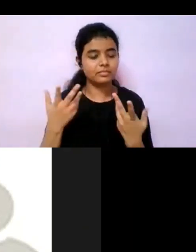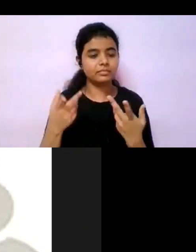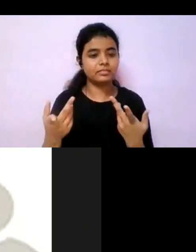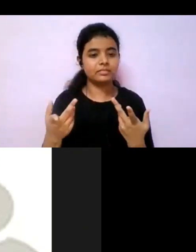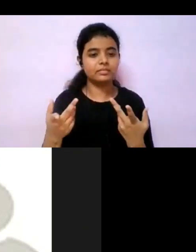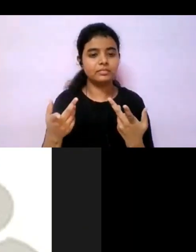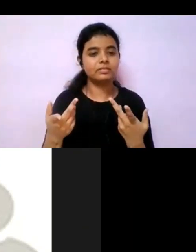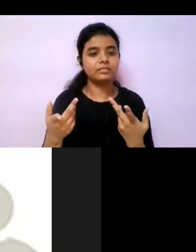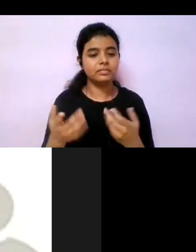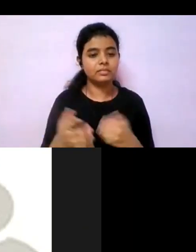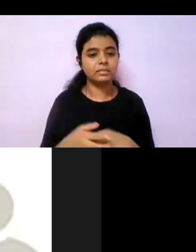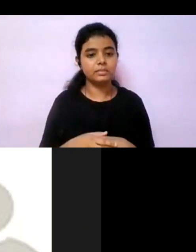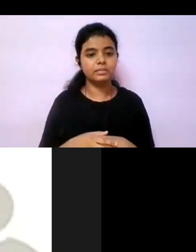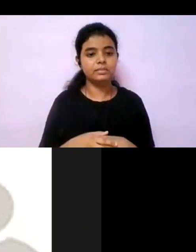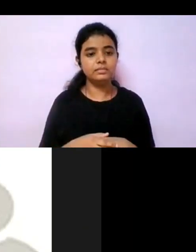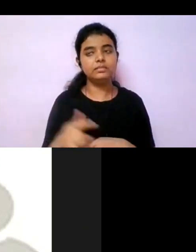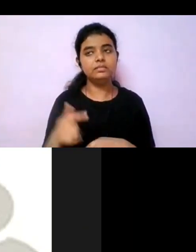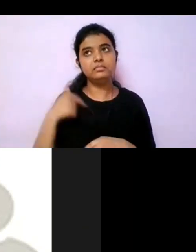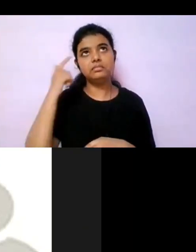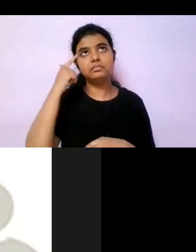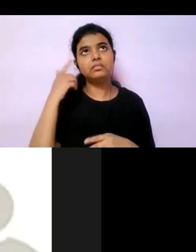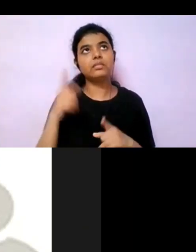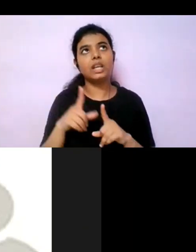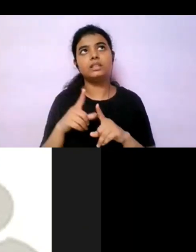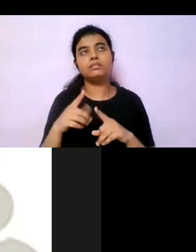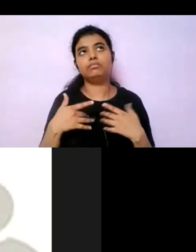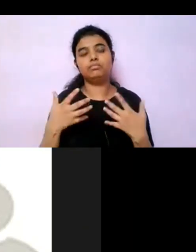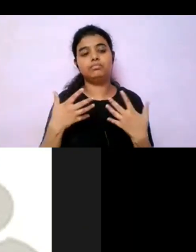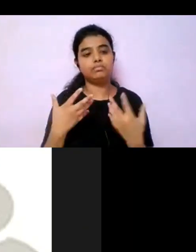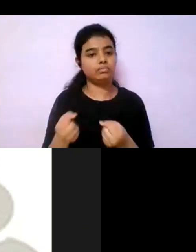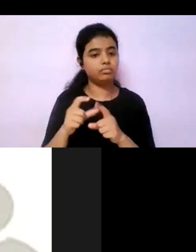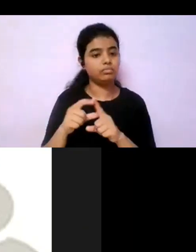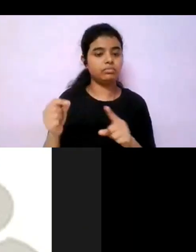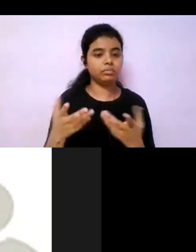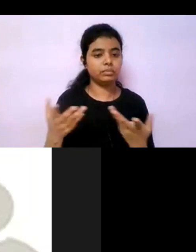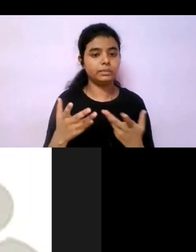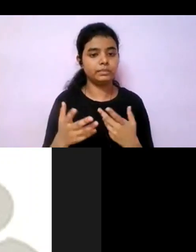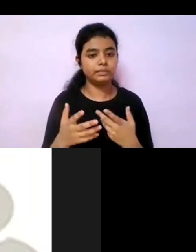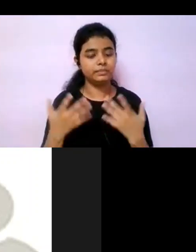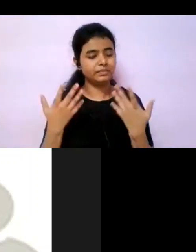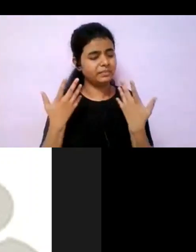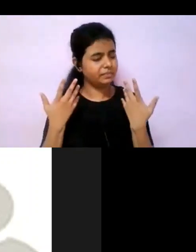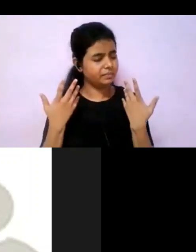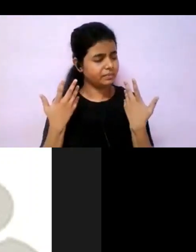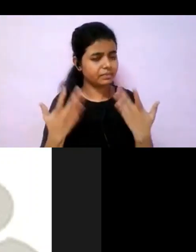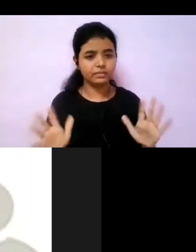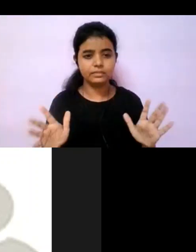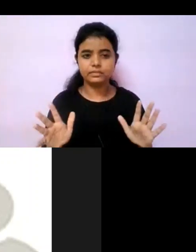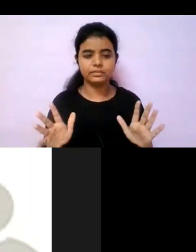those around them. So I think what I want to do would be, to think about, well, what are the kind of